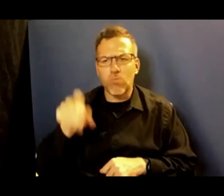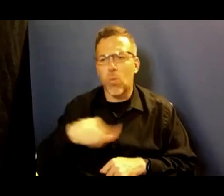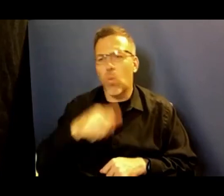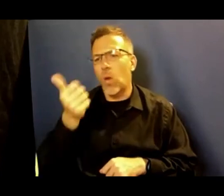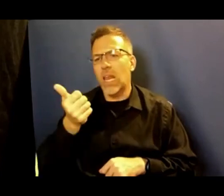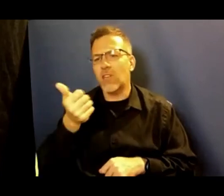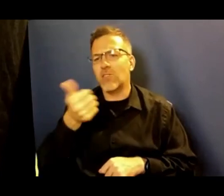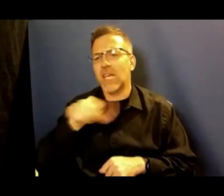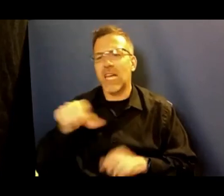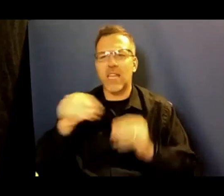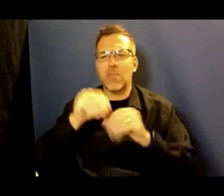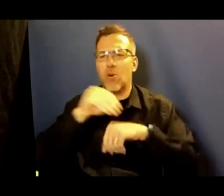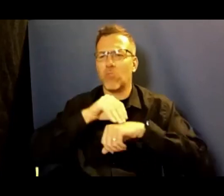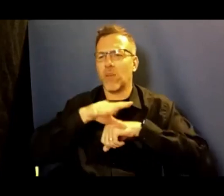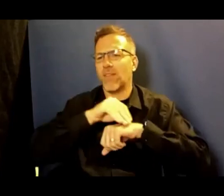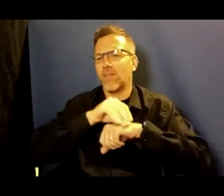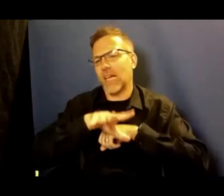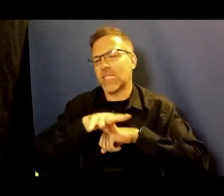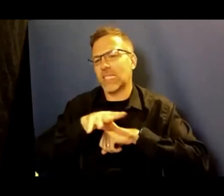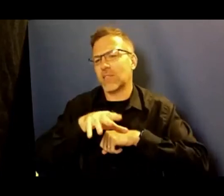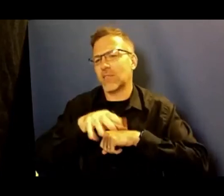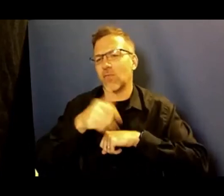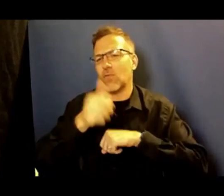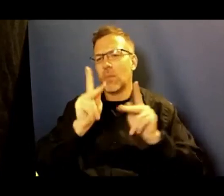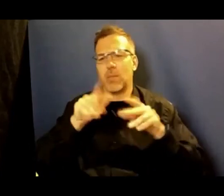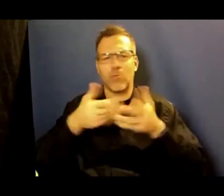want to address today?